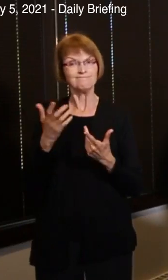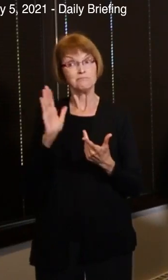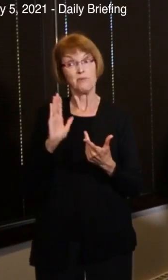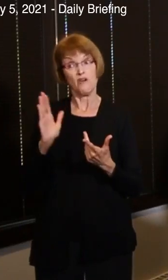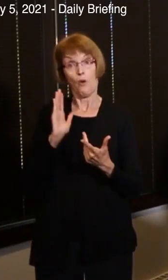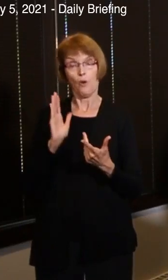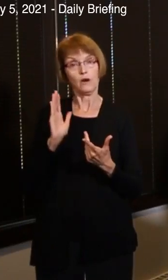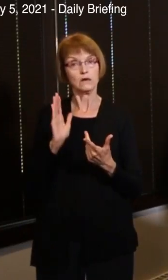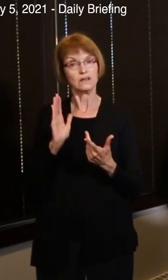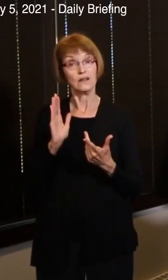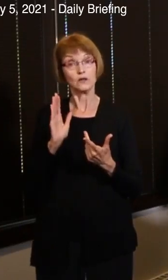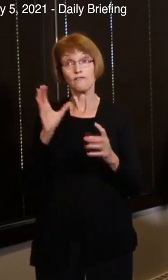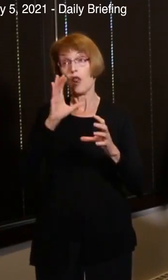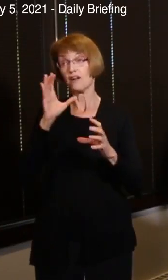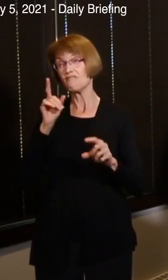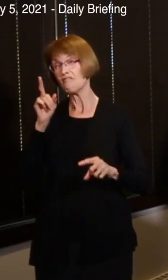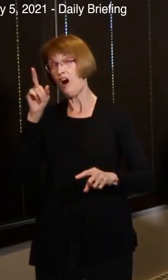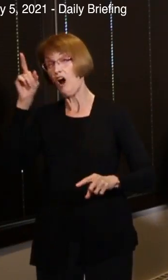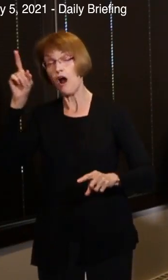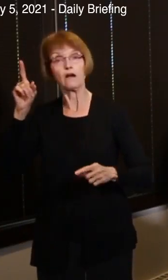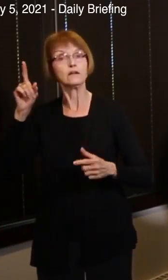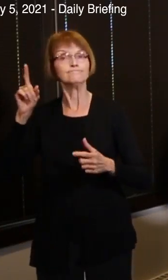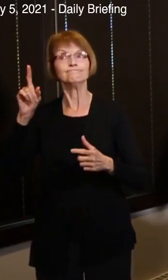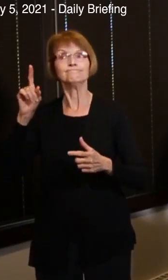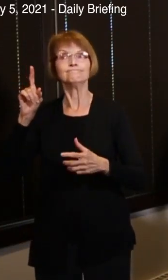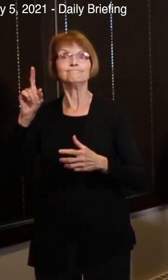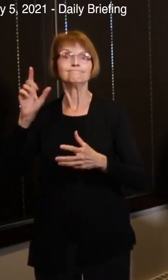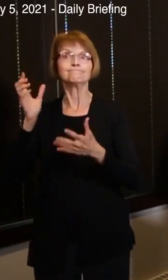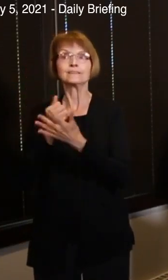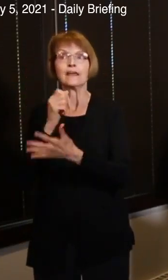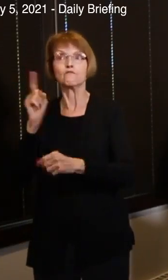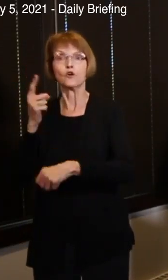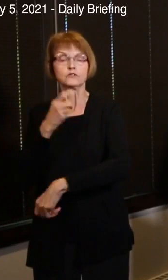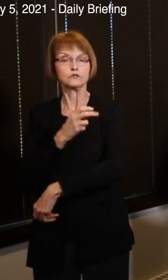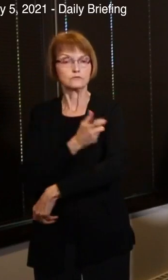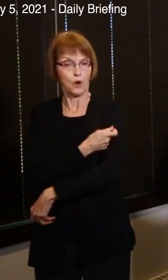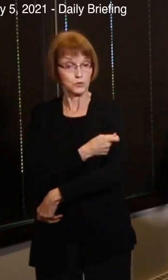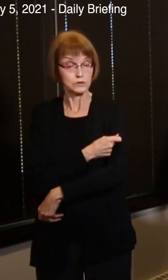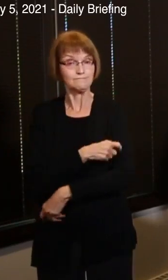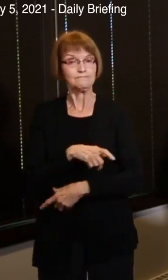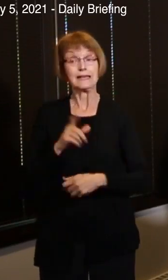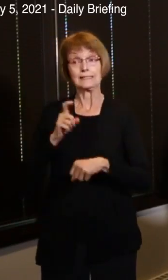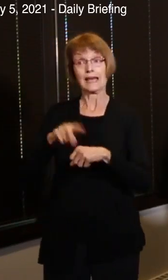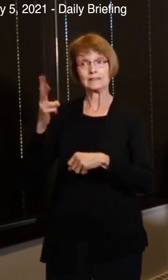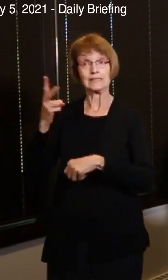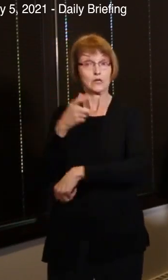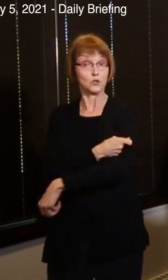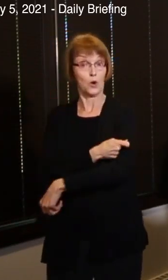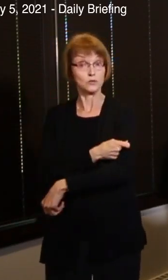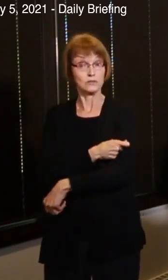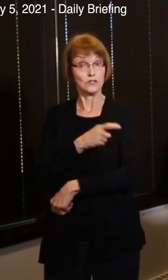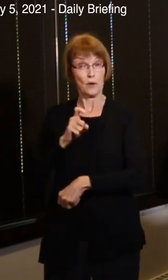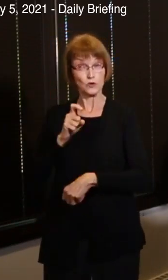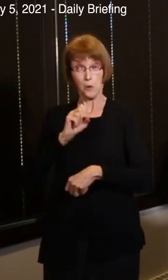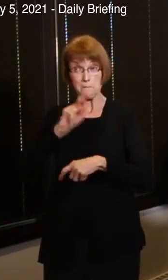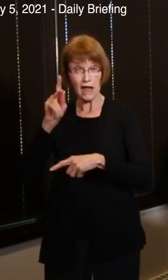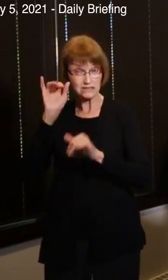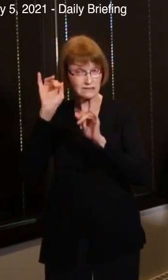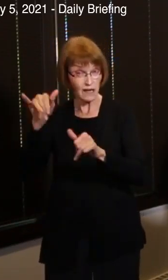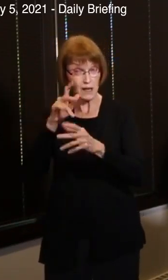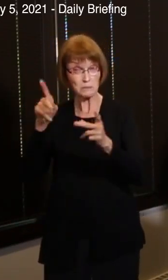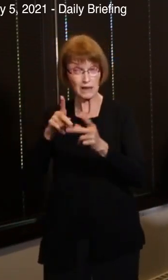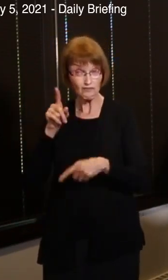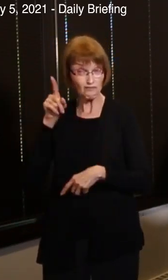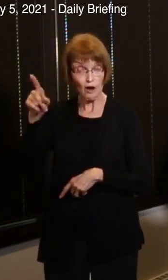of the metropolitan area to get your first dose, and you're scheduled for that second dose, you don't have to travel outside of the metro